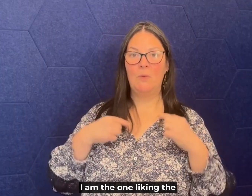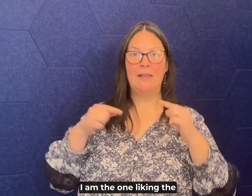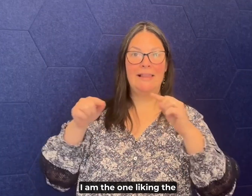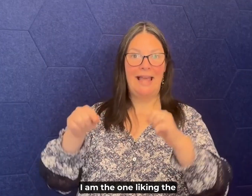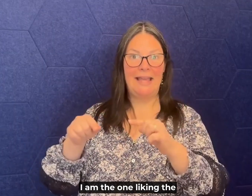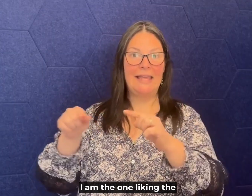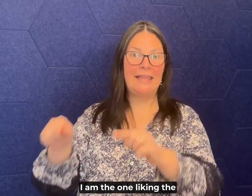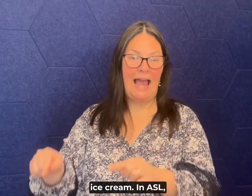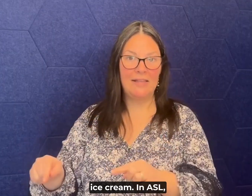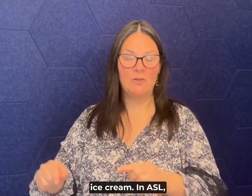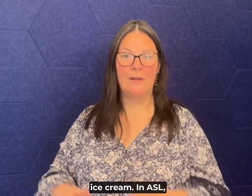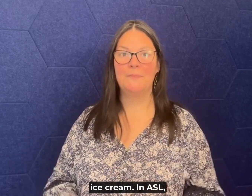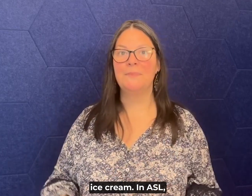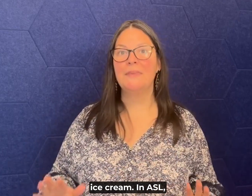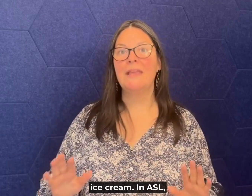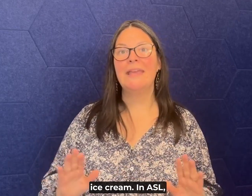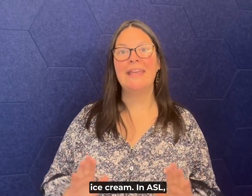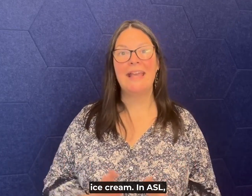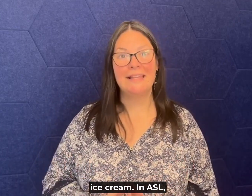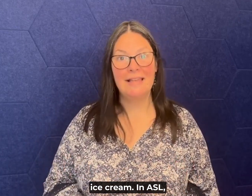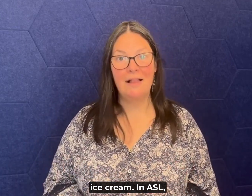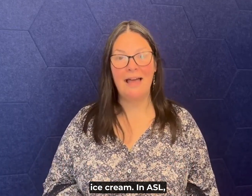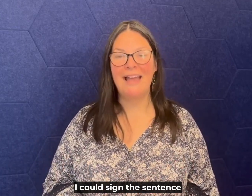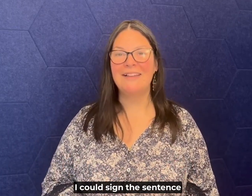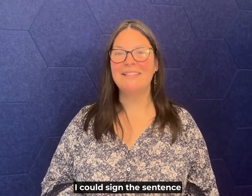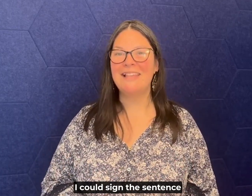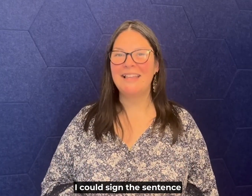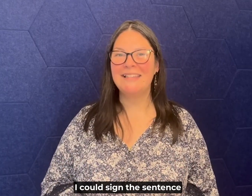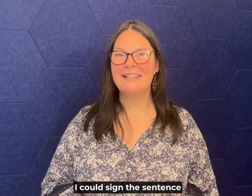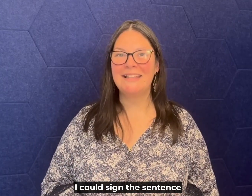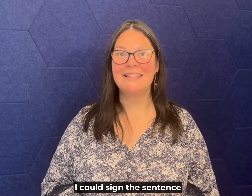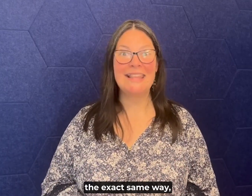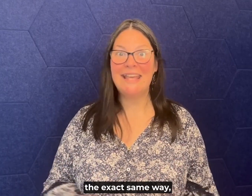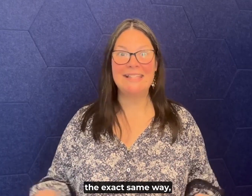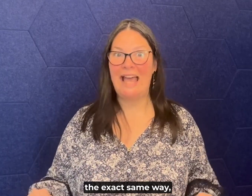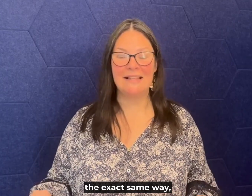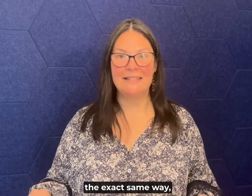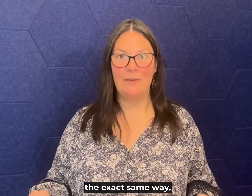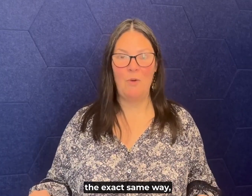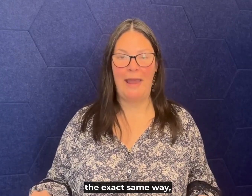one liking the ice cream. In ASL, I could sign this sentence the exact same way.